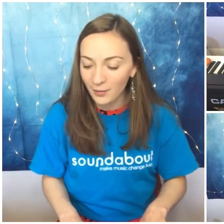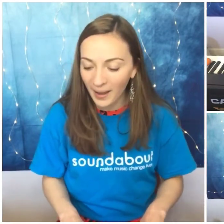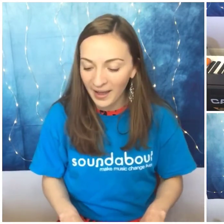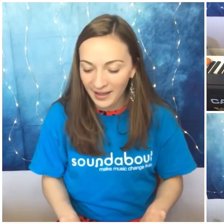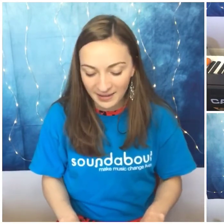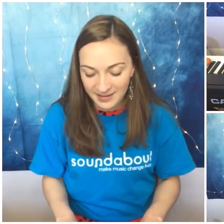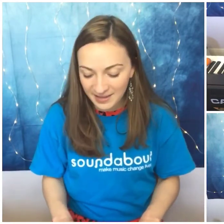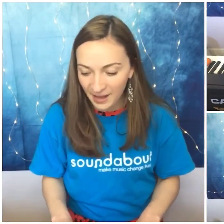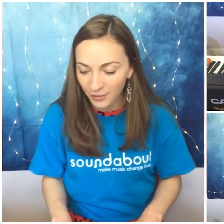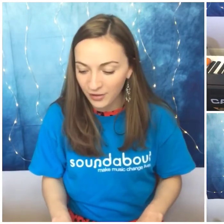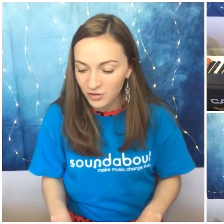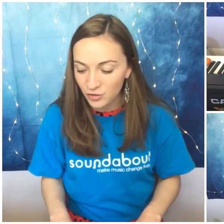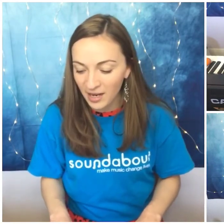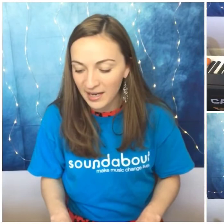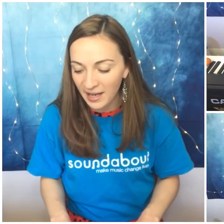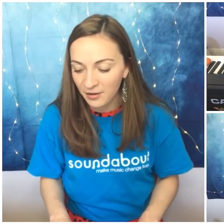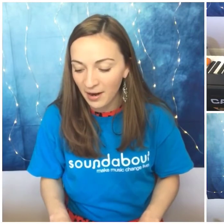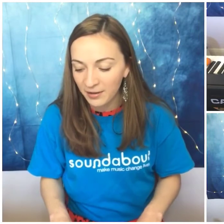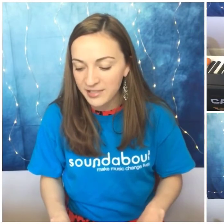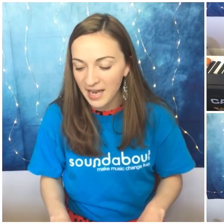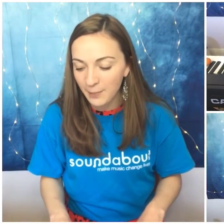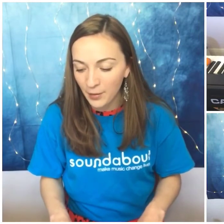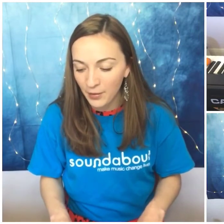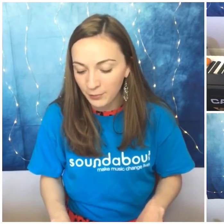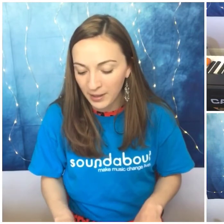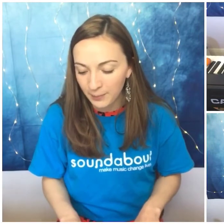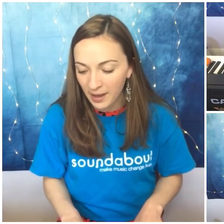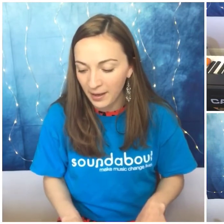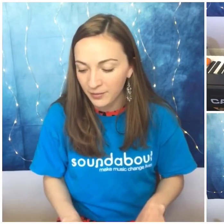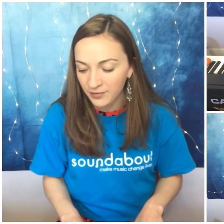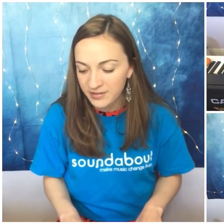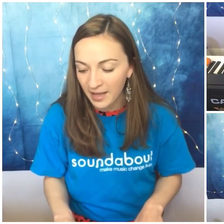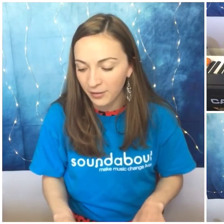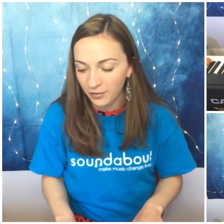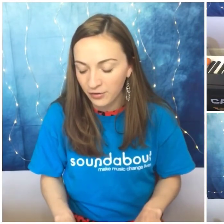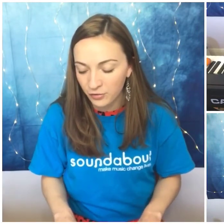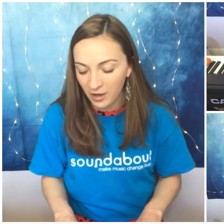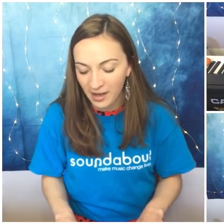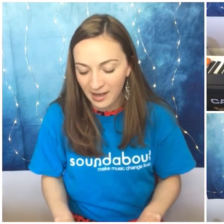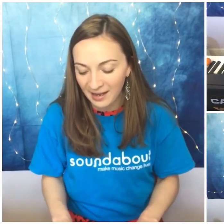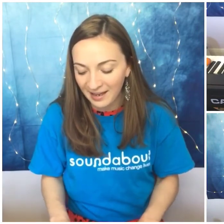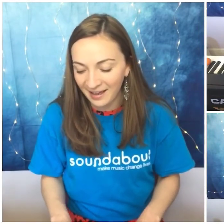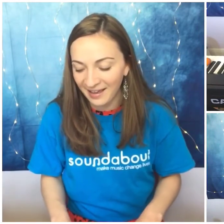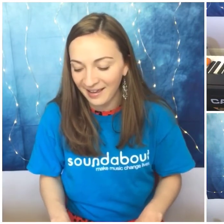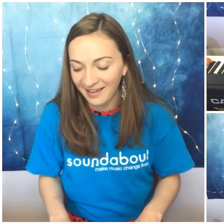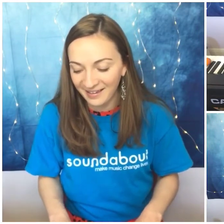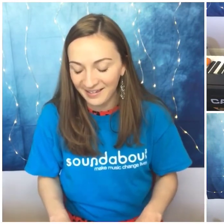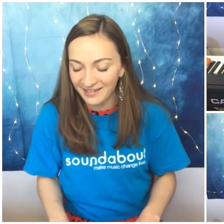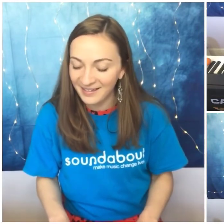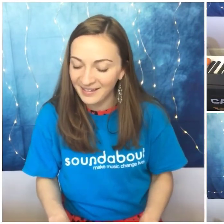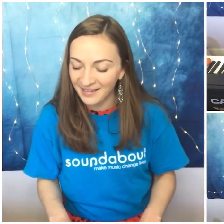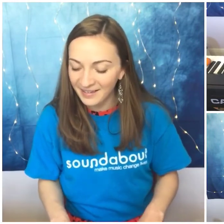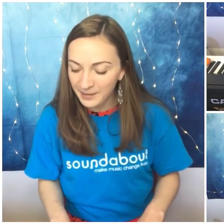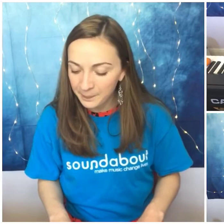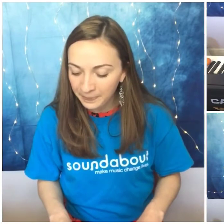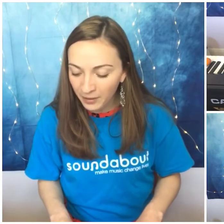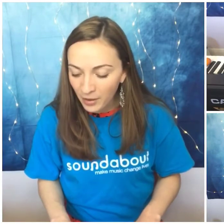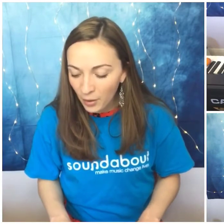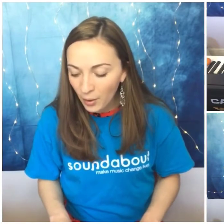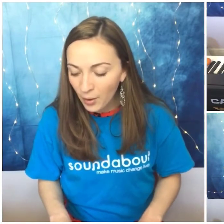haul away. In South Australia, round Cape Horn, we're bound for South Australia.